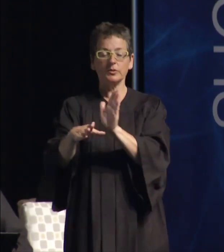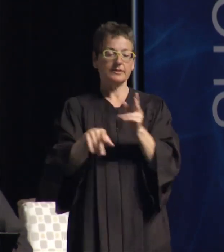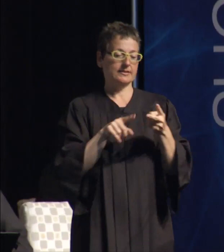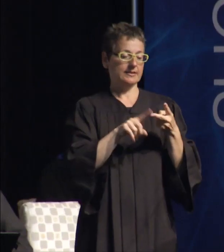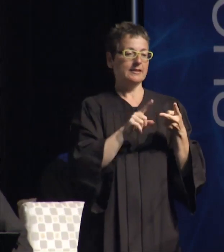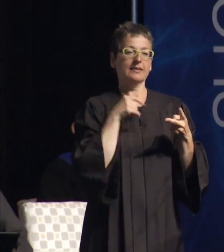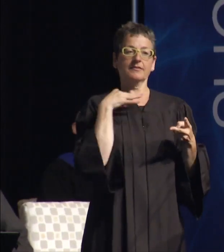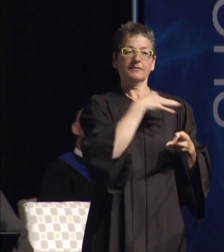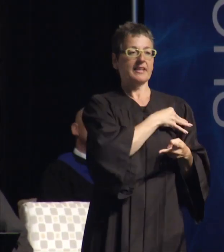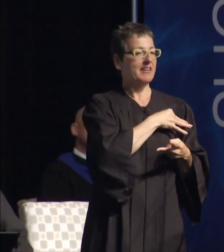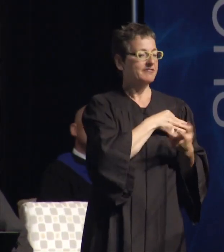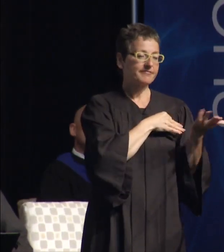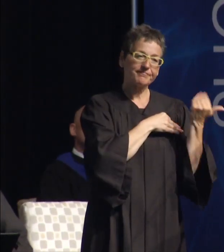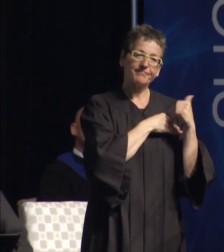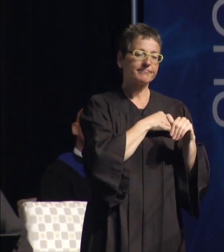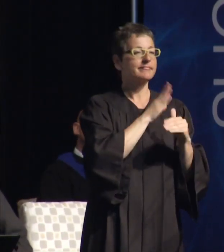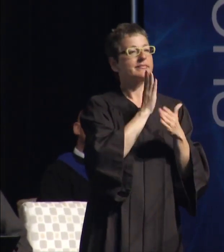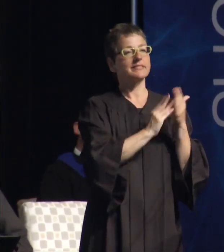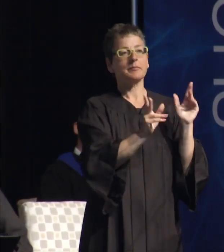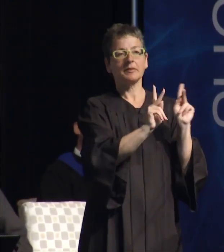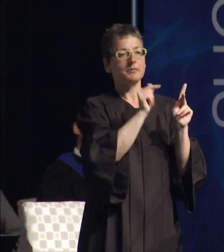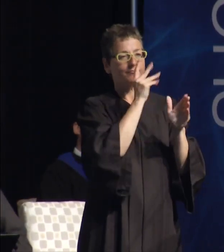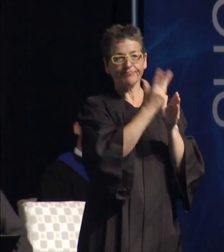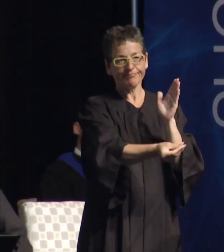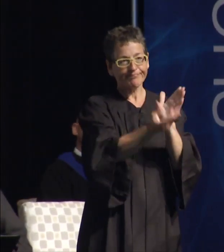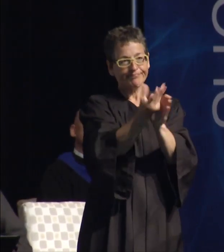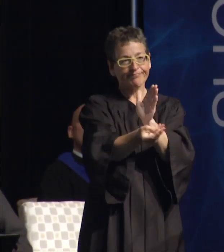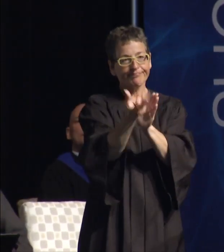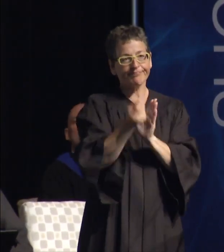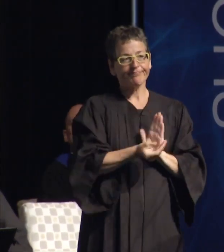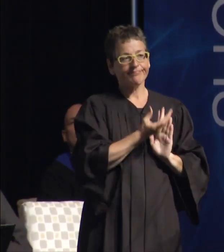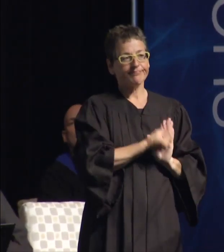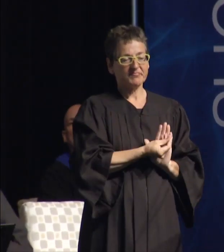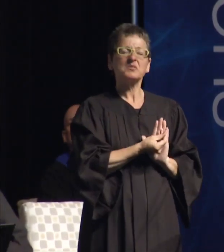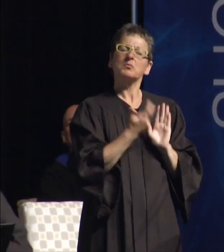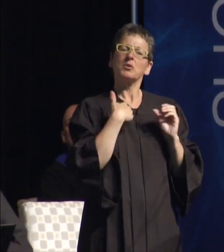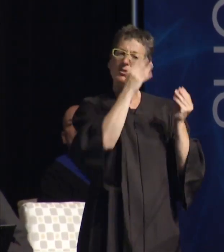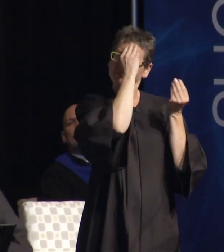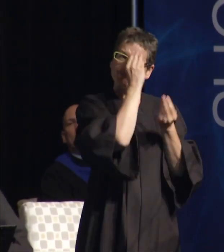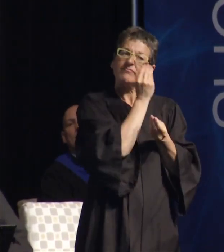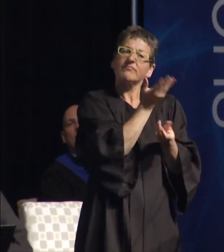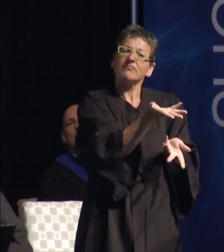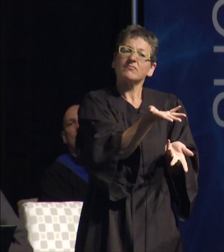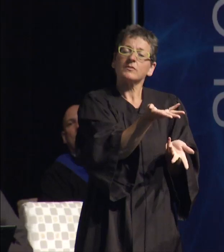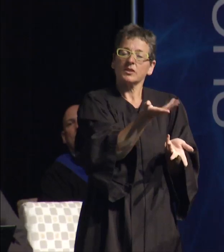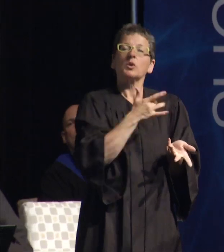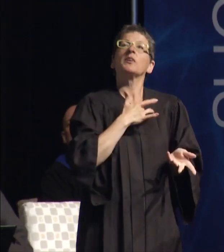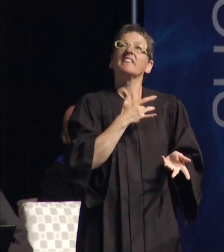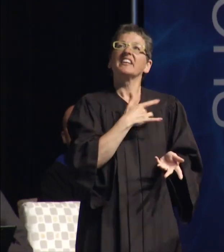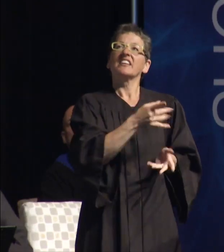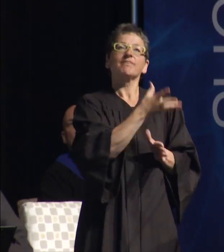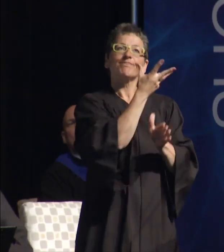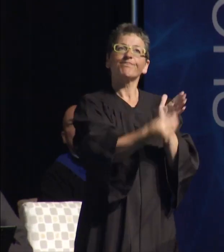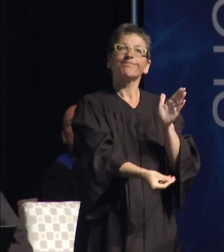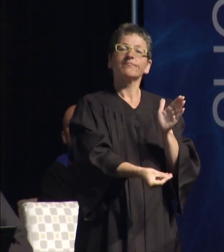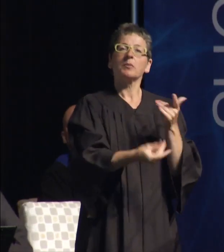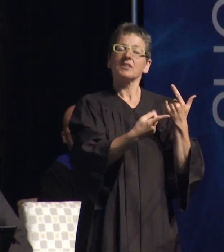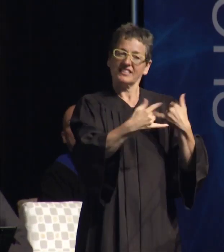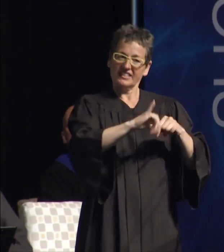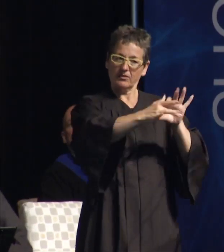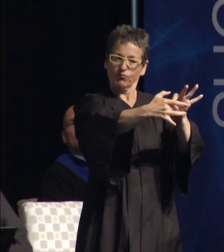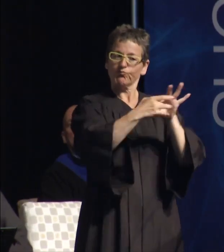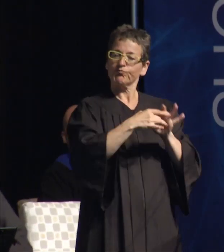other loved ones. I just want to acknowledge them and let them know that we absolutely feel their absence and that they're with us in